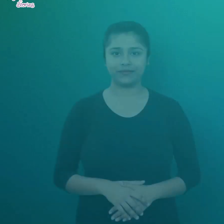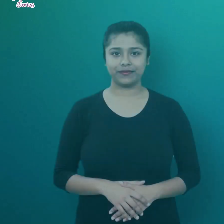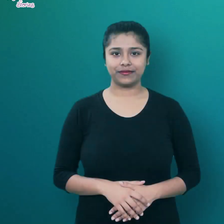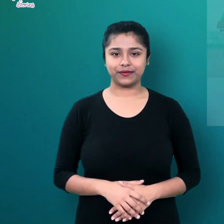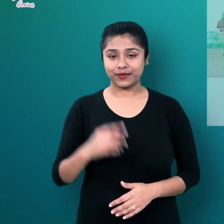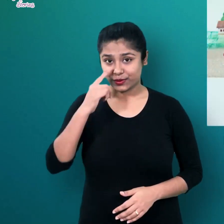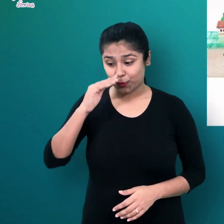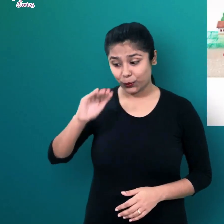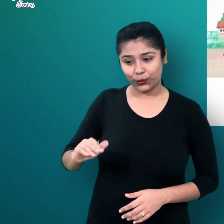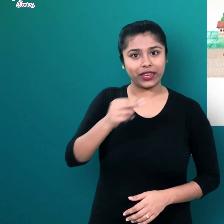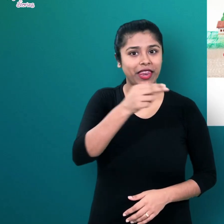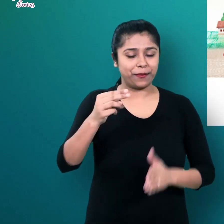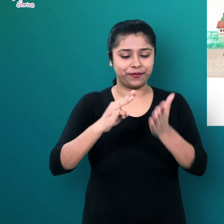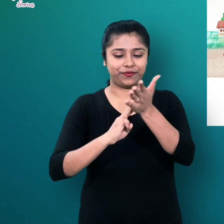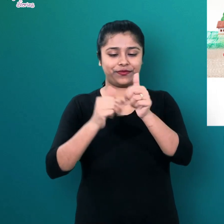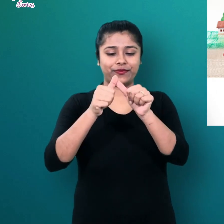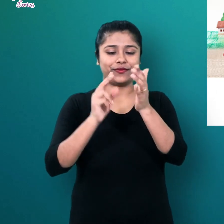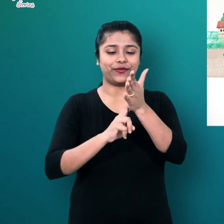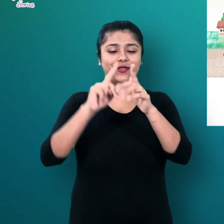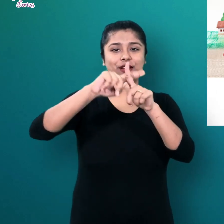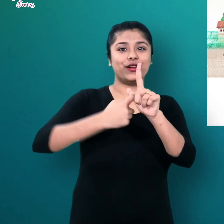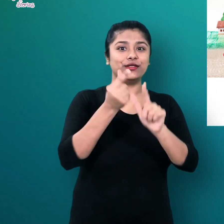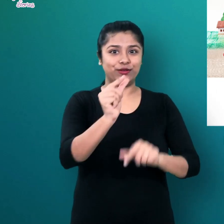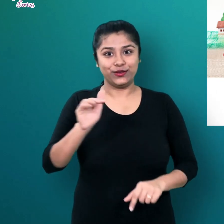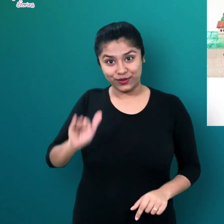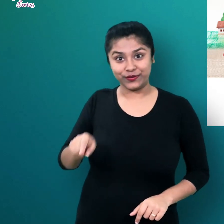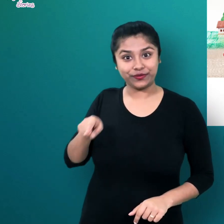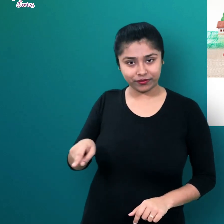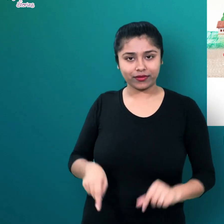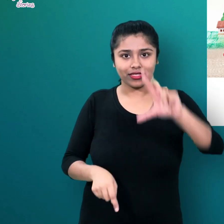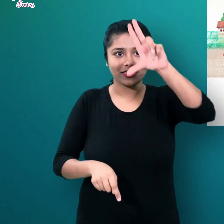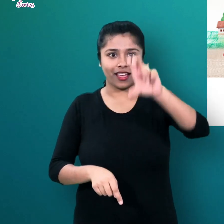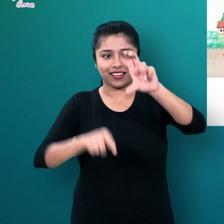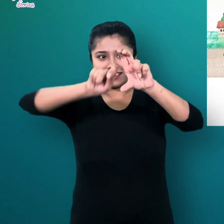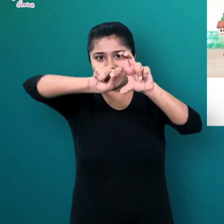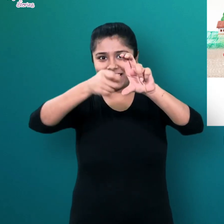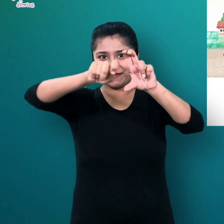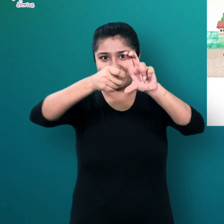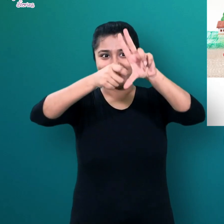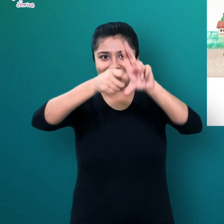Radhika Tipnis. Manju was fascinated by locks and